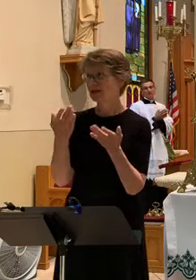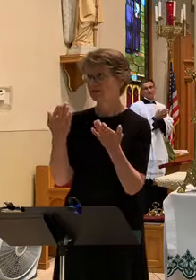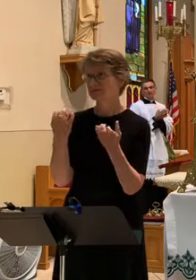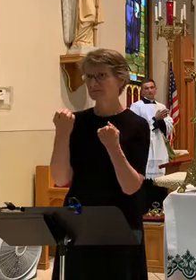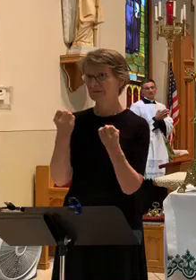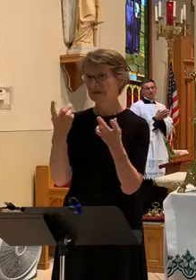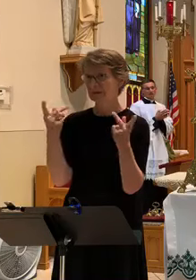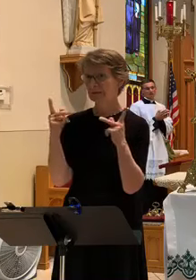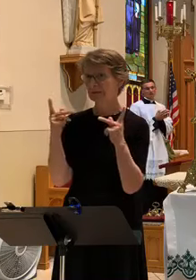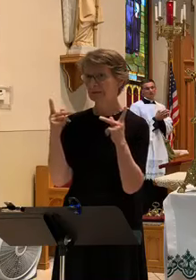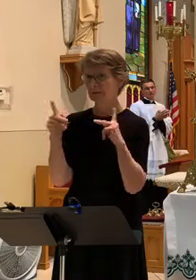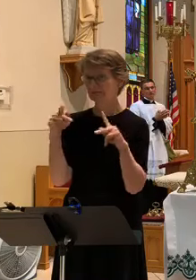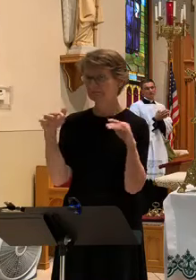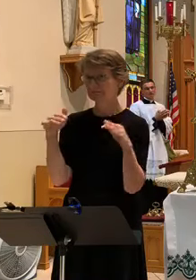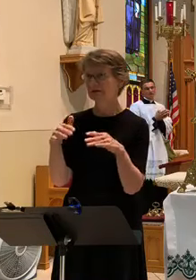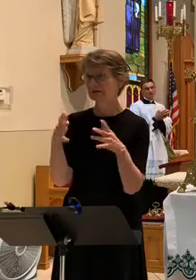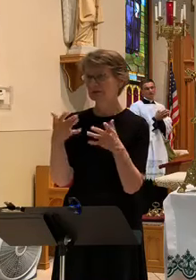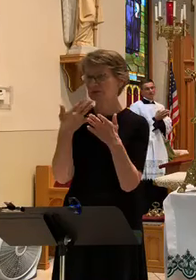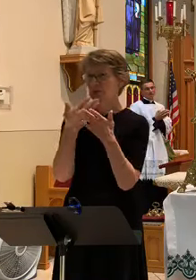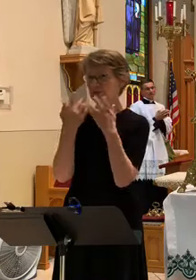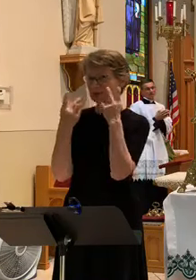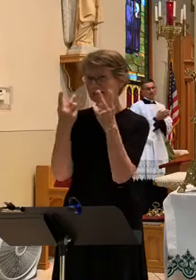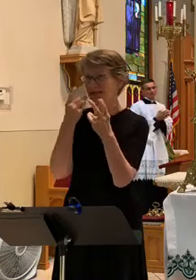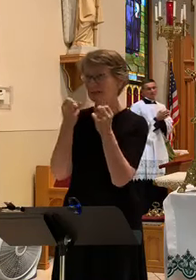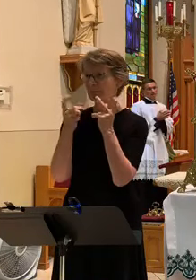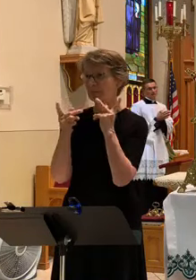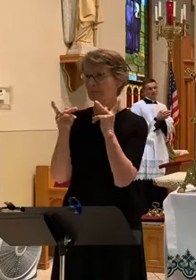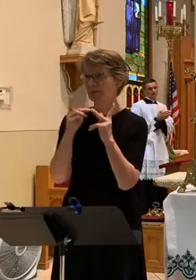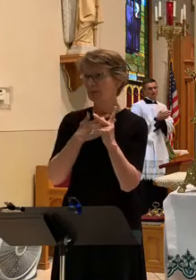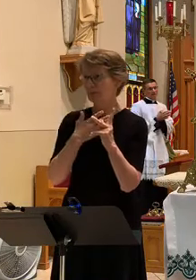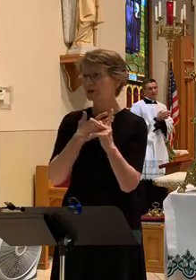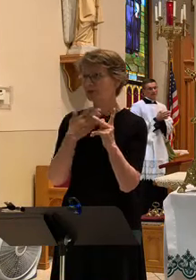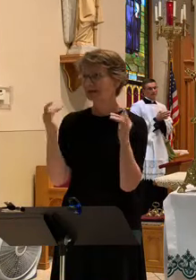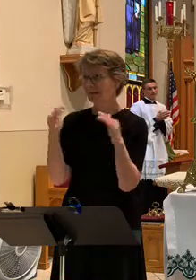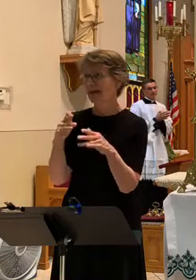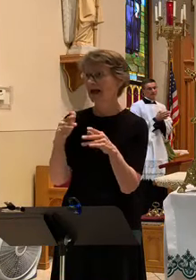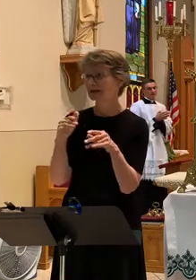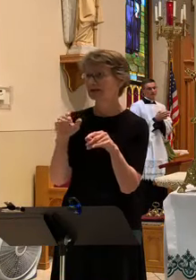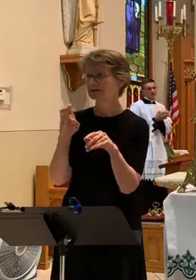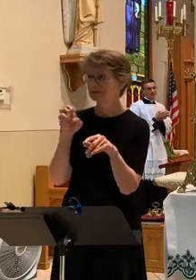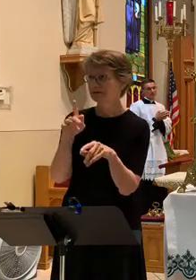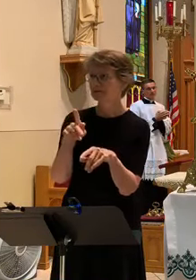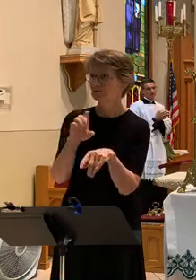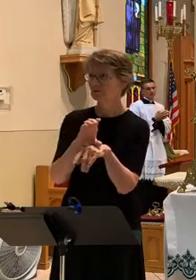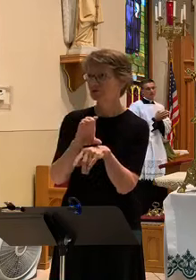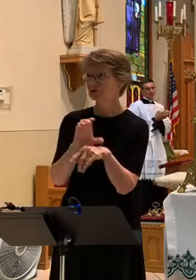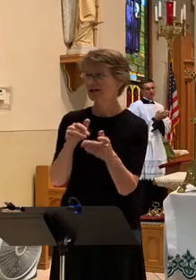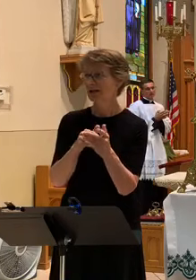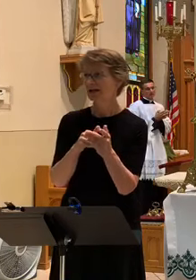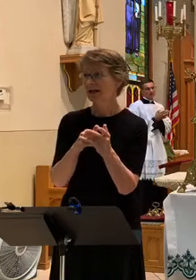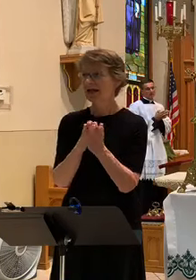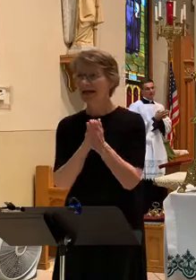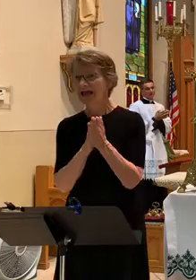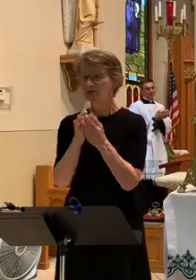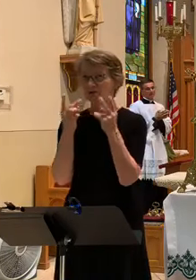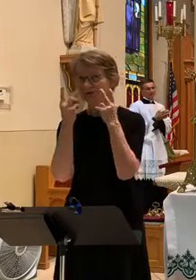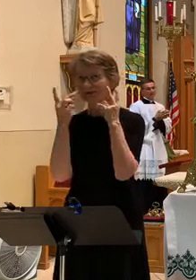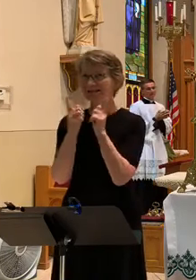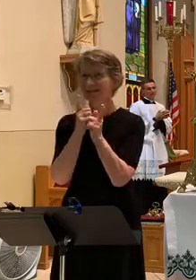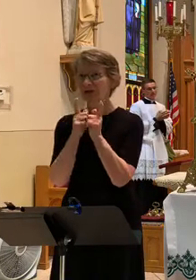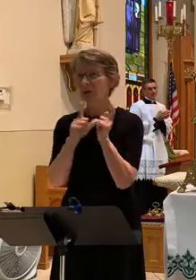attendances, so good to see people so anxious to come to the Lord. And let the Lord welcome